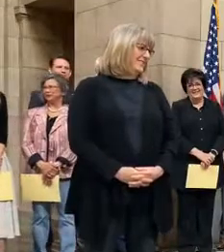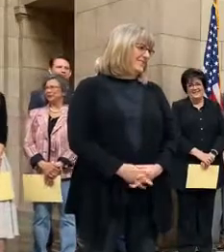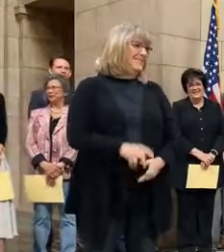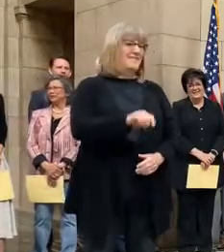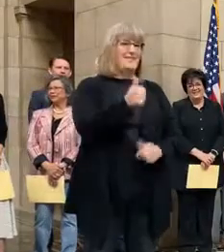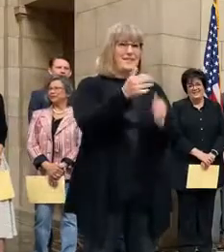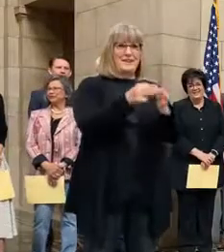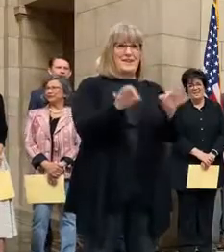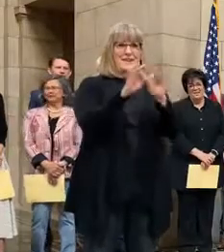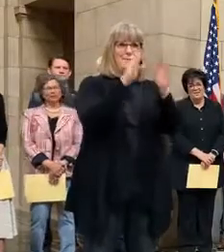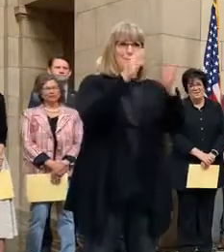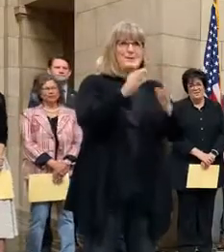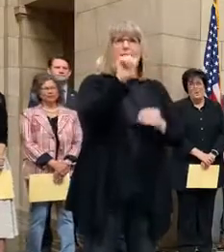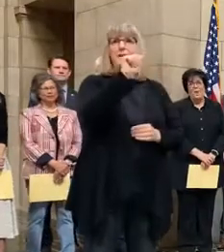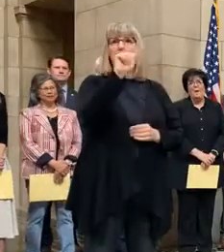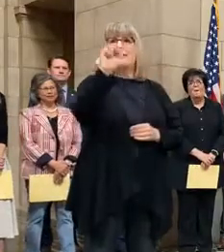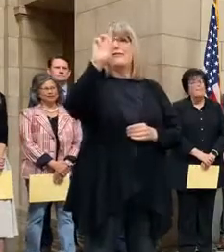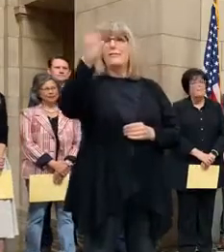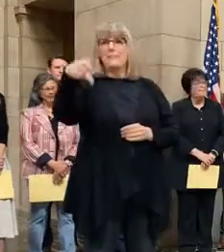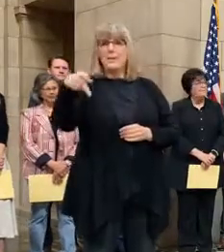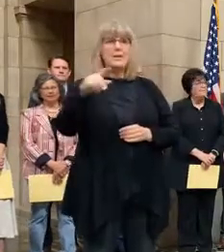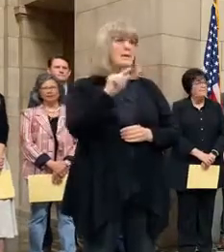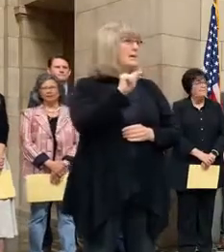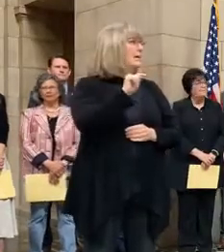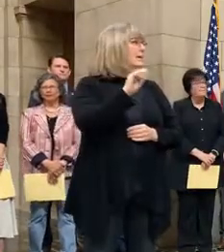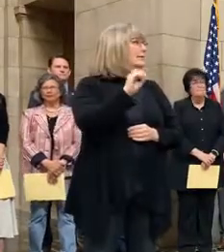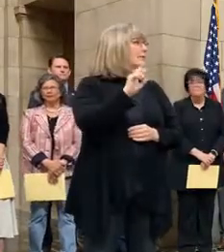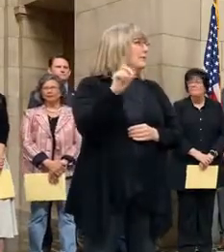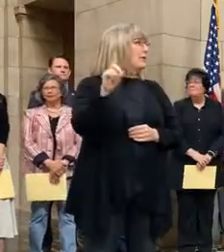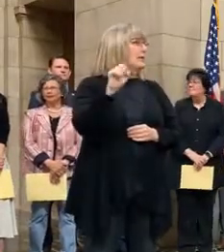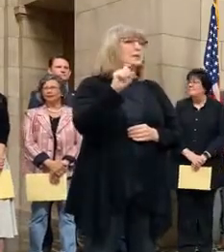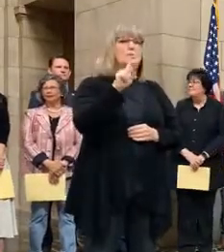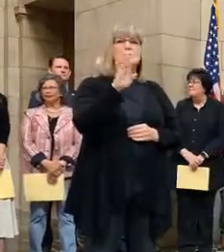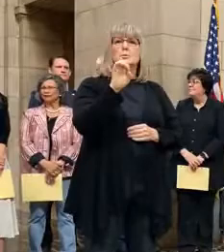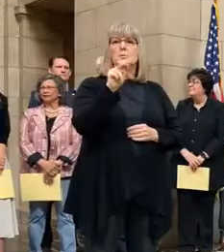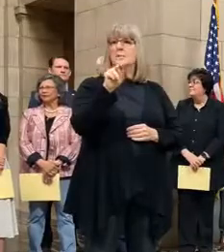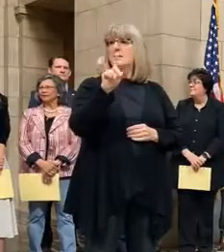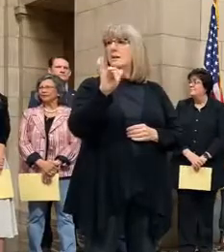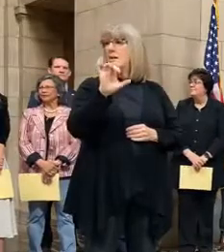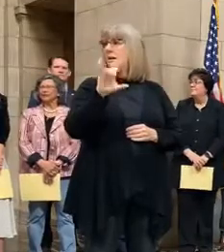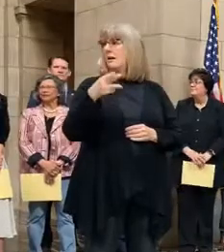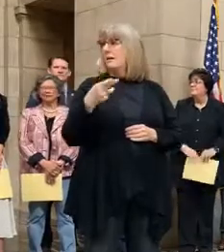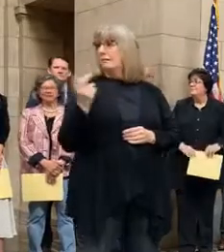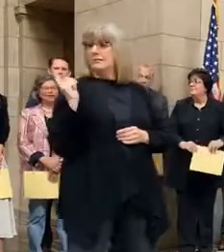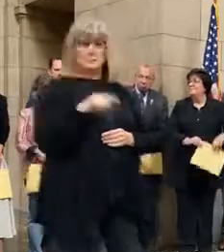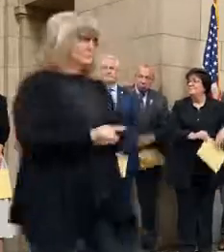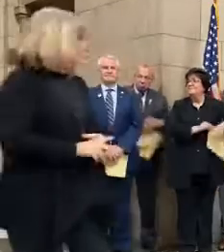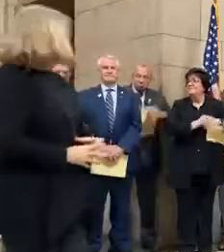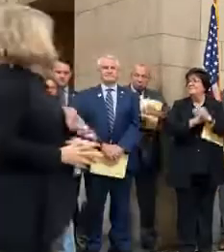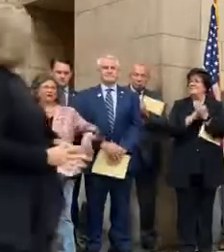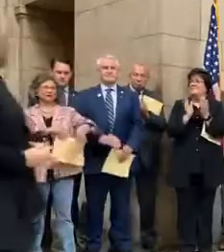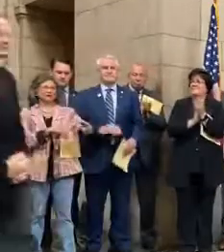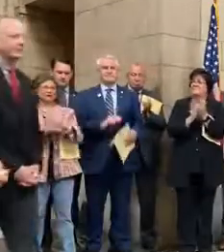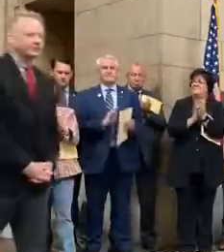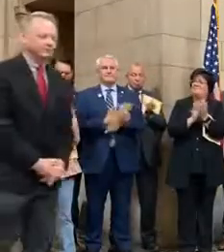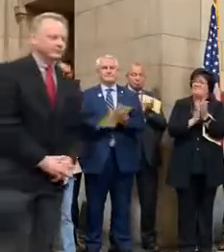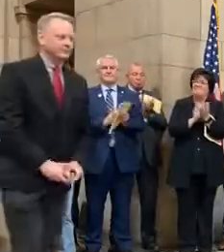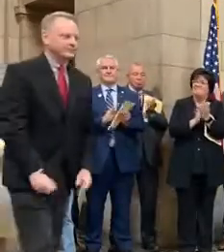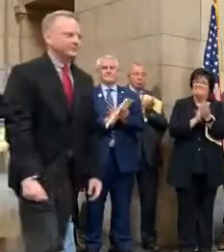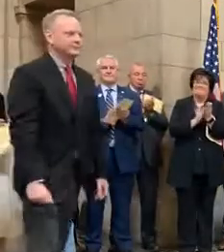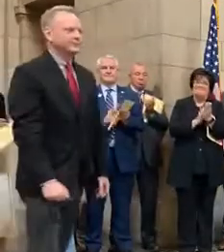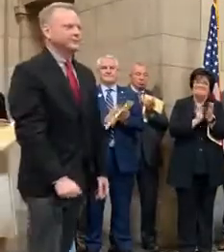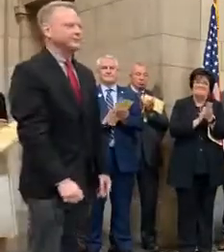Another key partner was the AARP, so can we have Todd Stubendike come up and receive a copy as well, please?